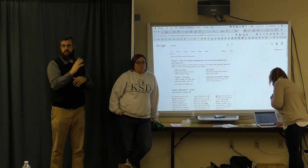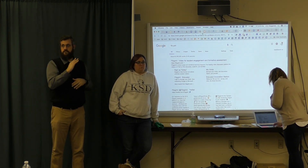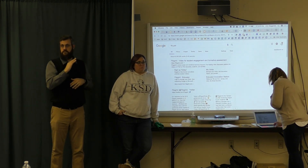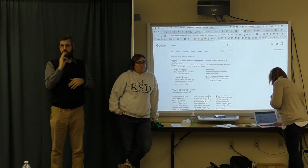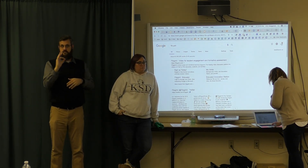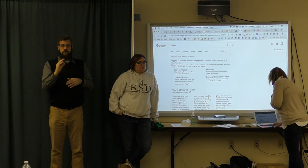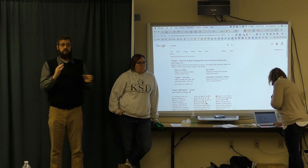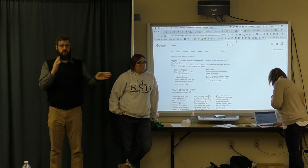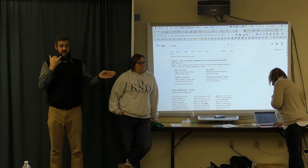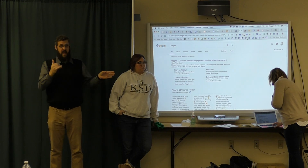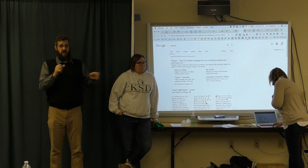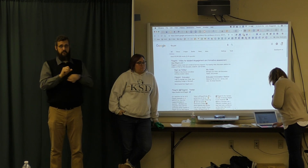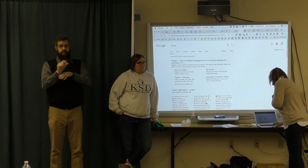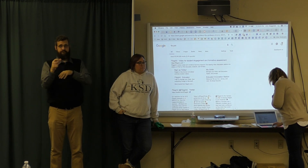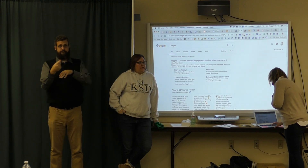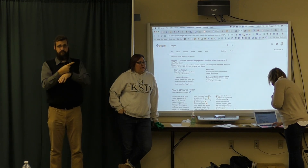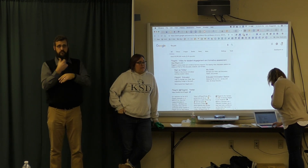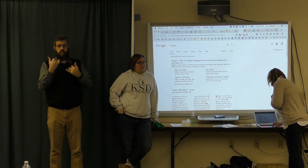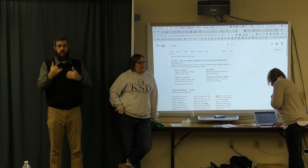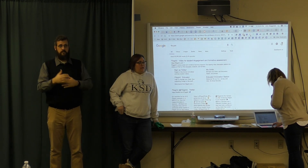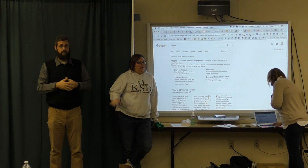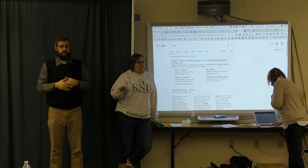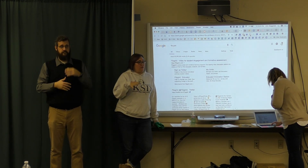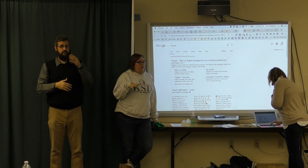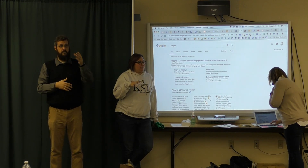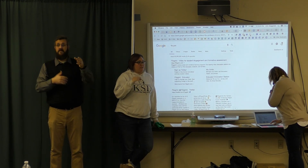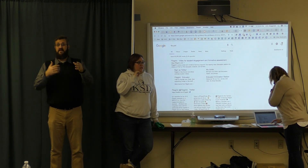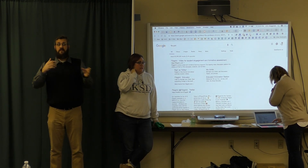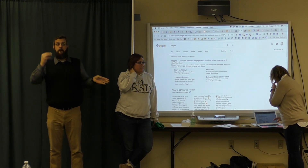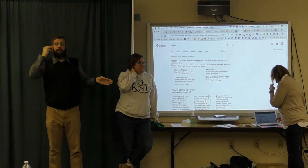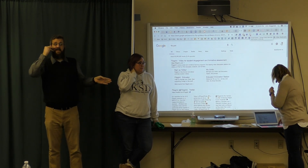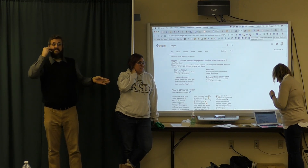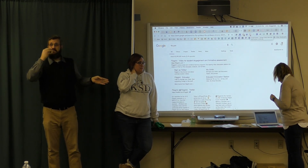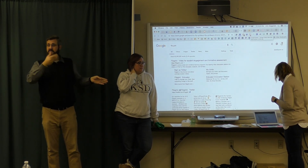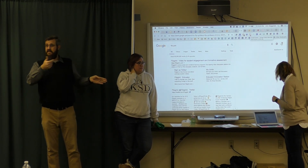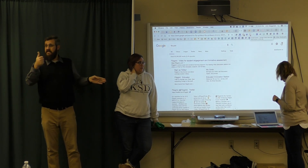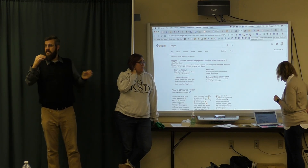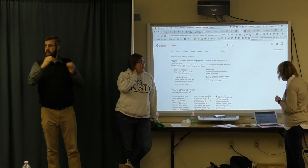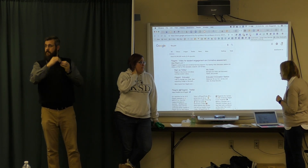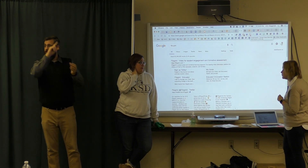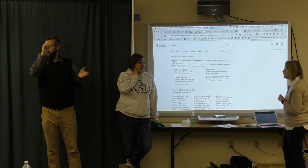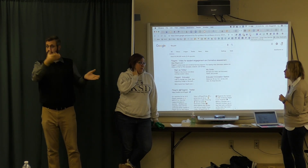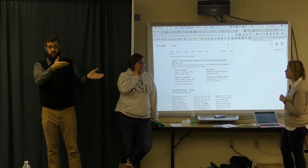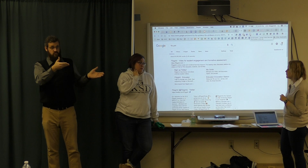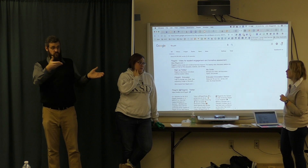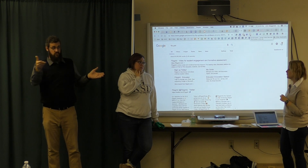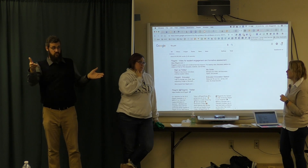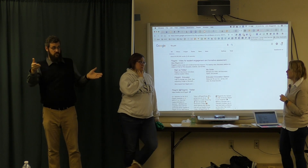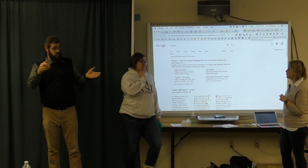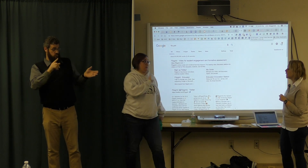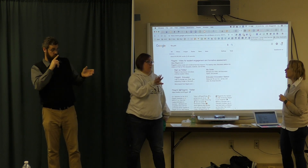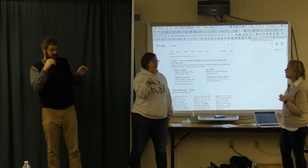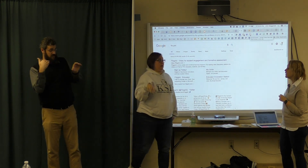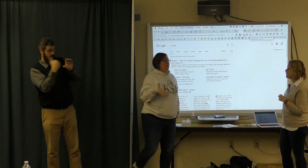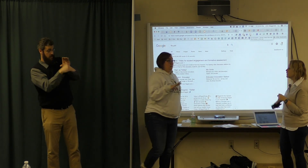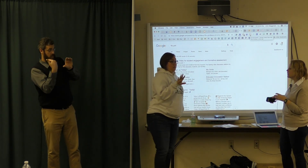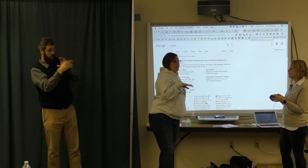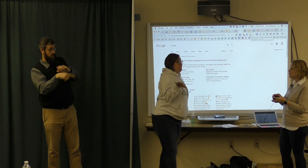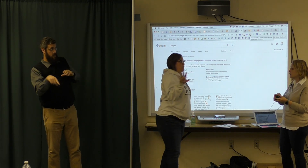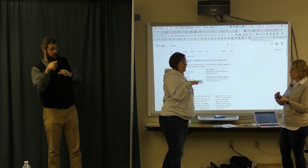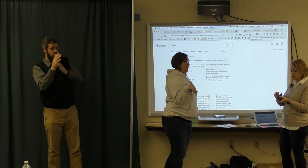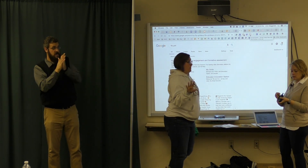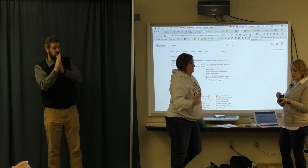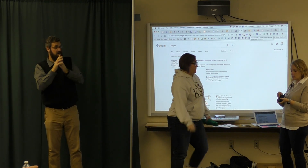I'll do it right now. Thank you so much. Any other questions, guys? Are you you sure they can email you? 'Cause Yeah, sure.